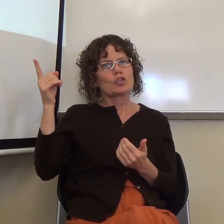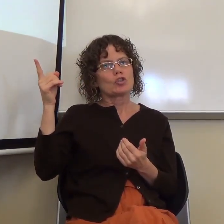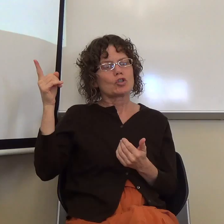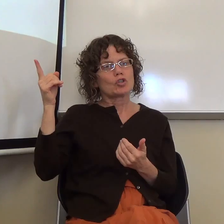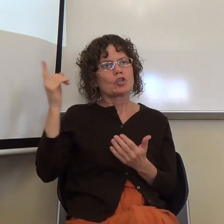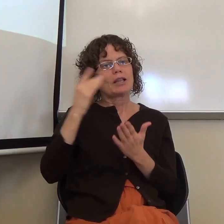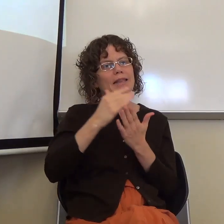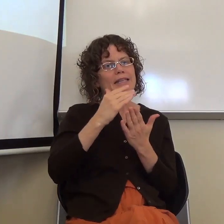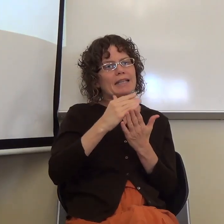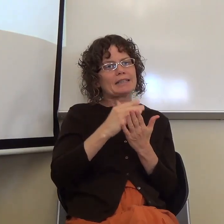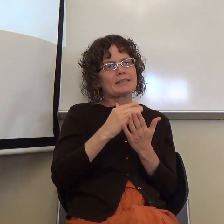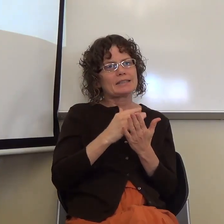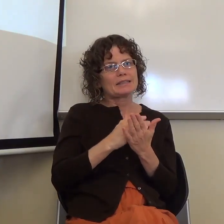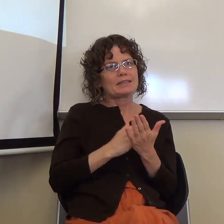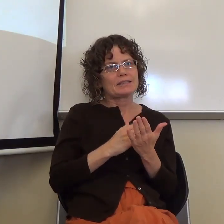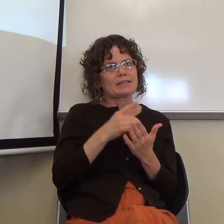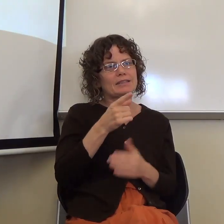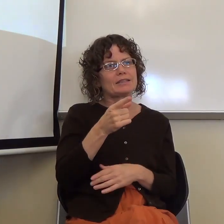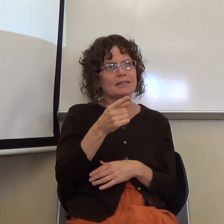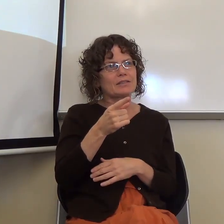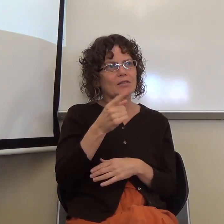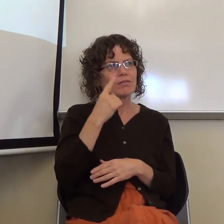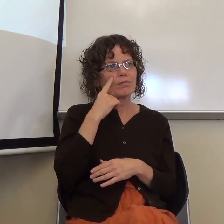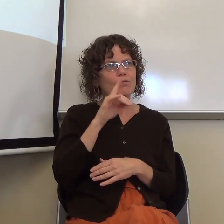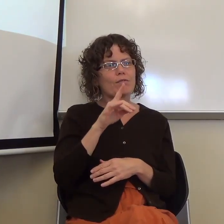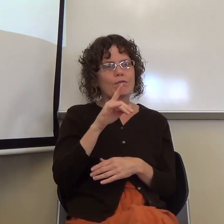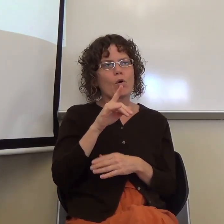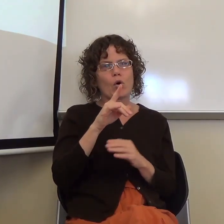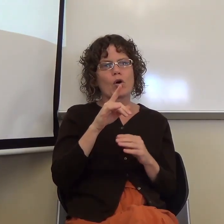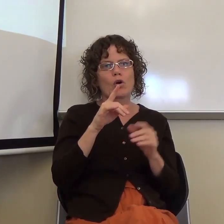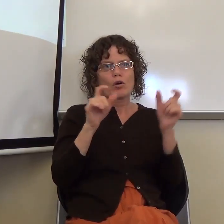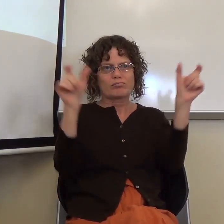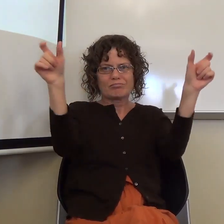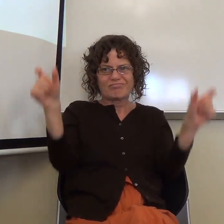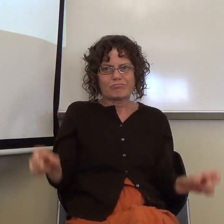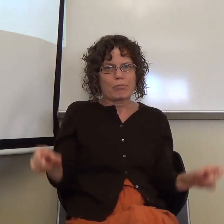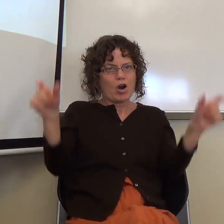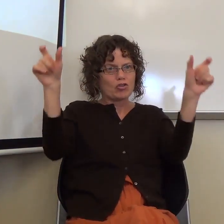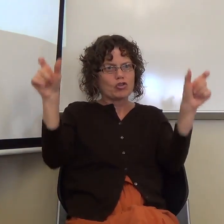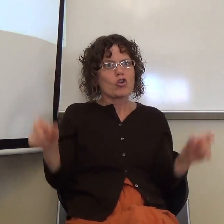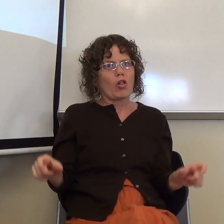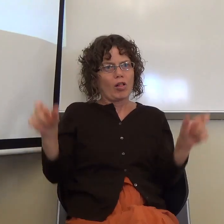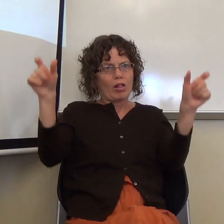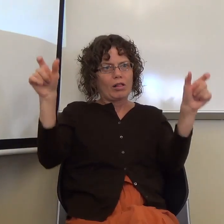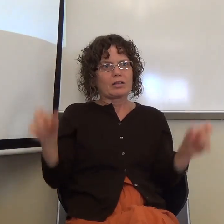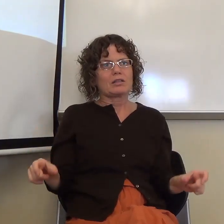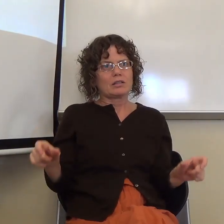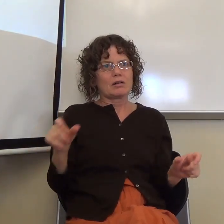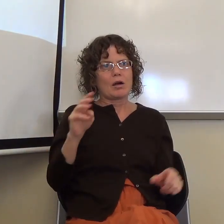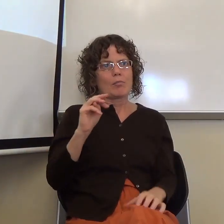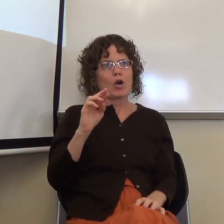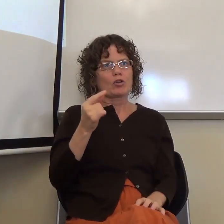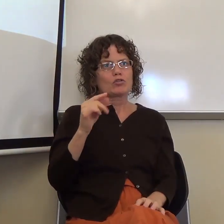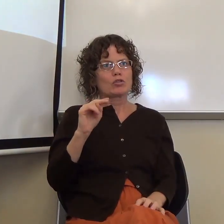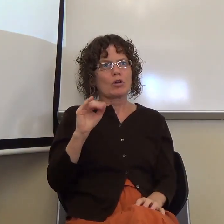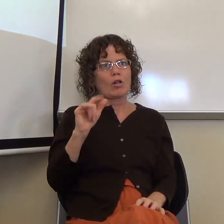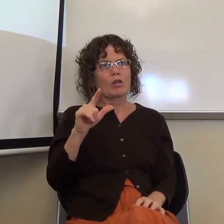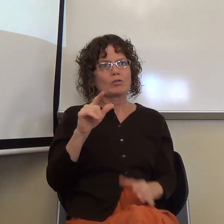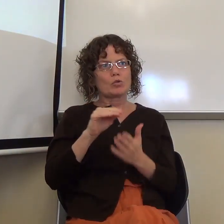list of things that you can do as far as your marginal notes and highlight. Okay? Okay, before we go on a break, let's